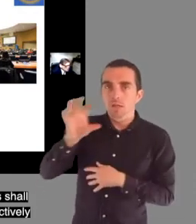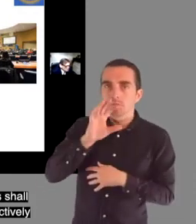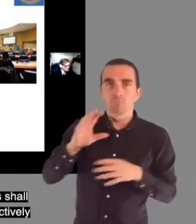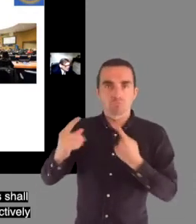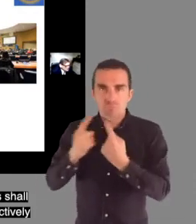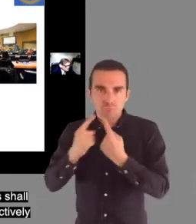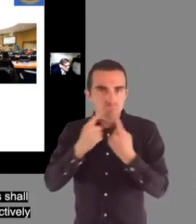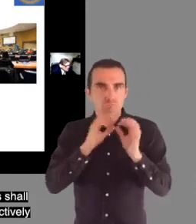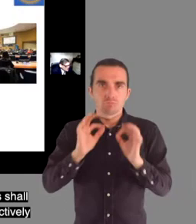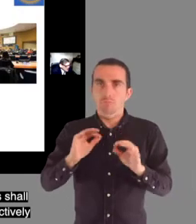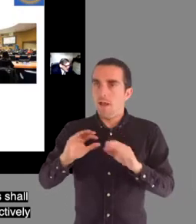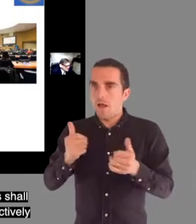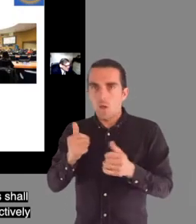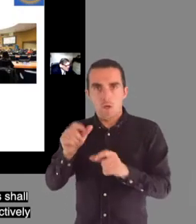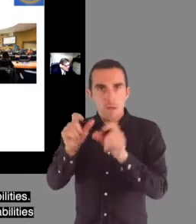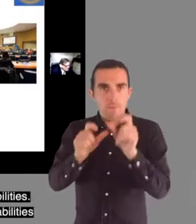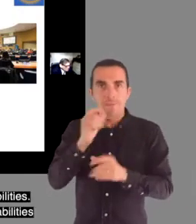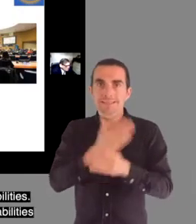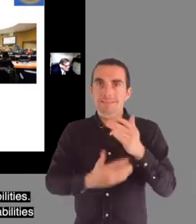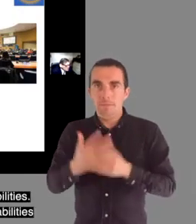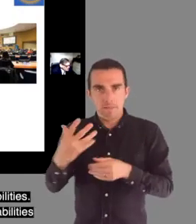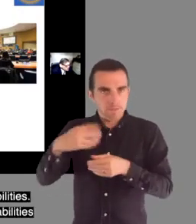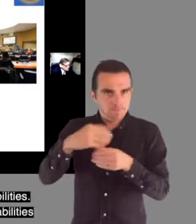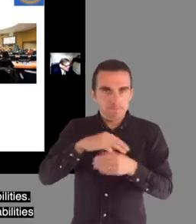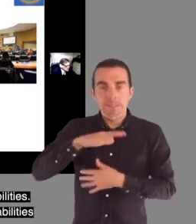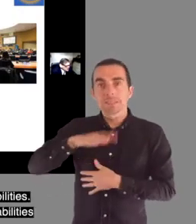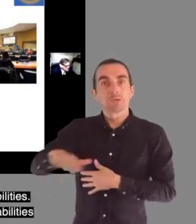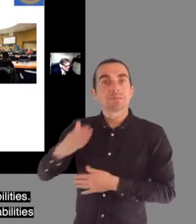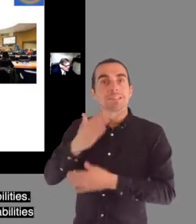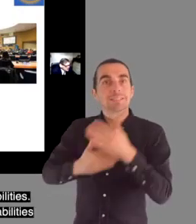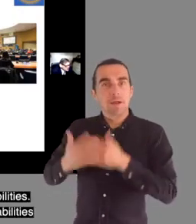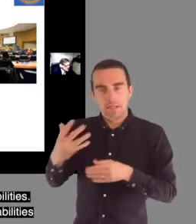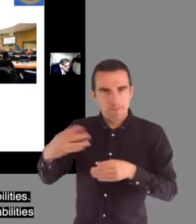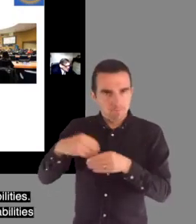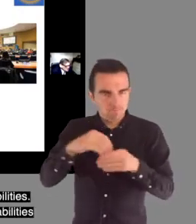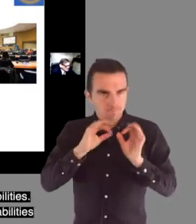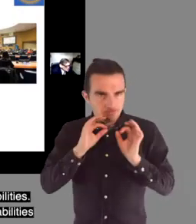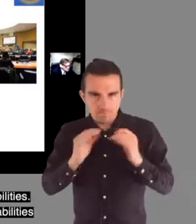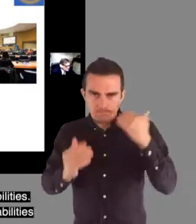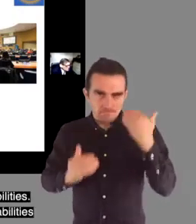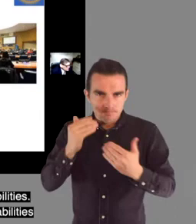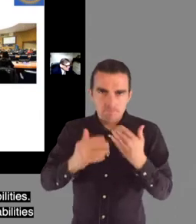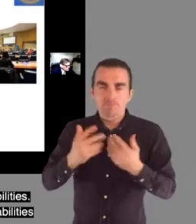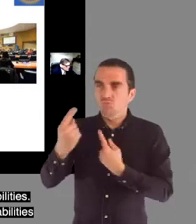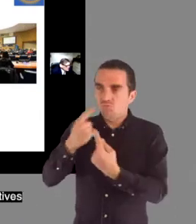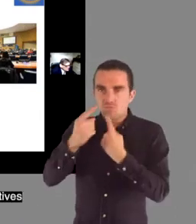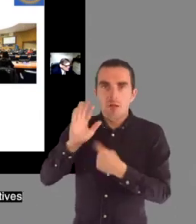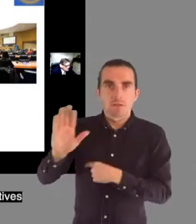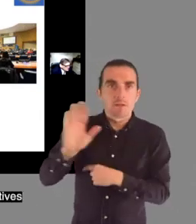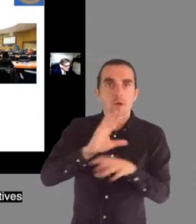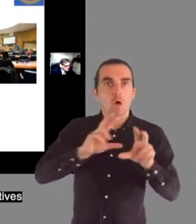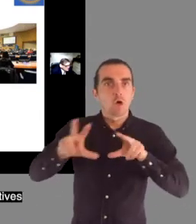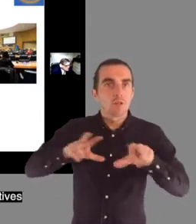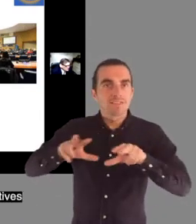shall closely consult with and actively involve persons with disabilities, including children with disabilities through